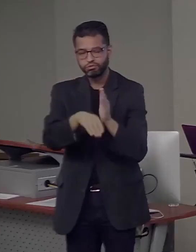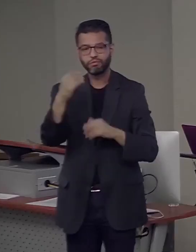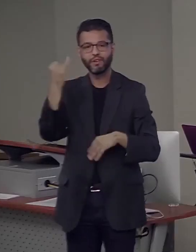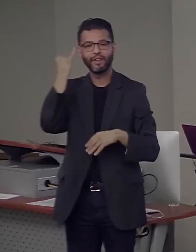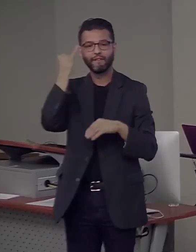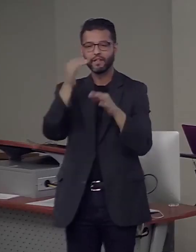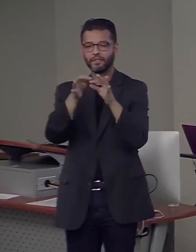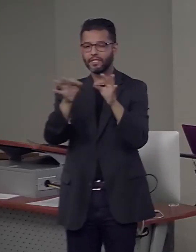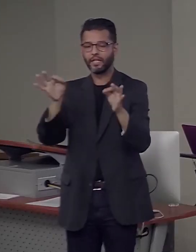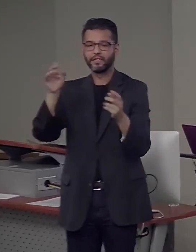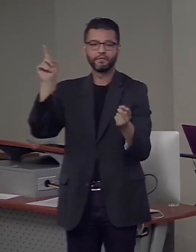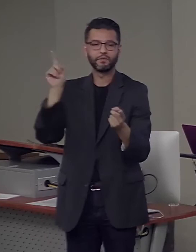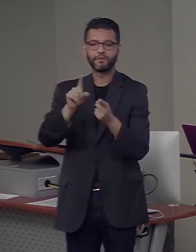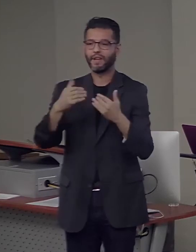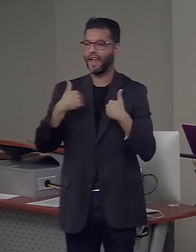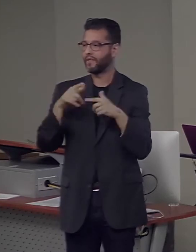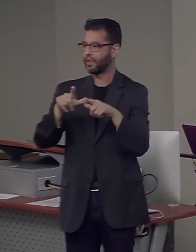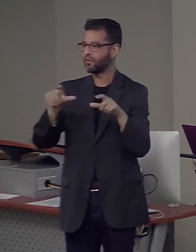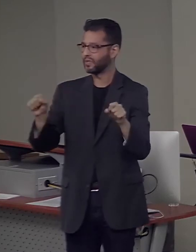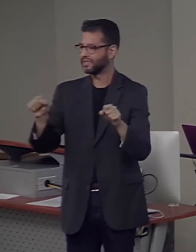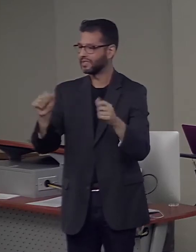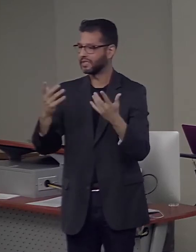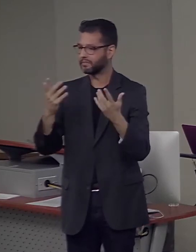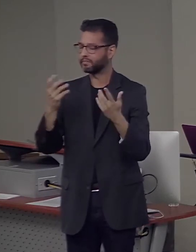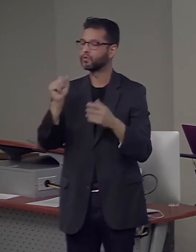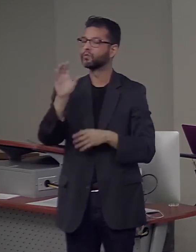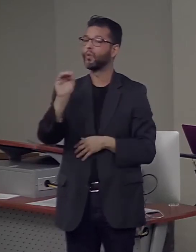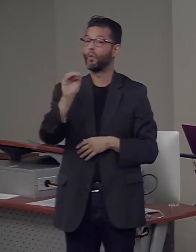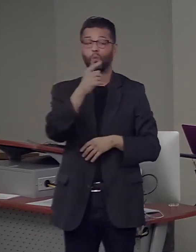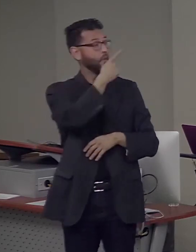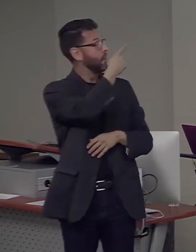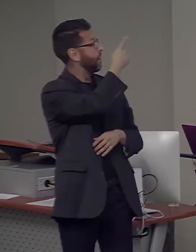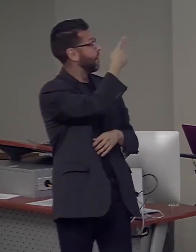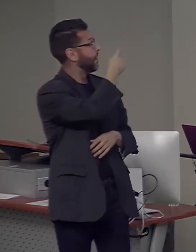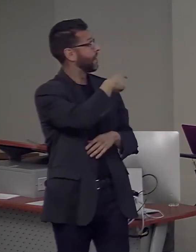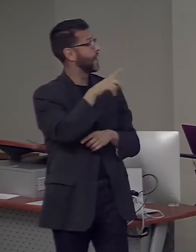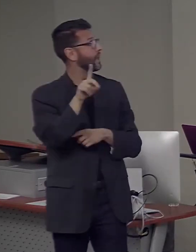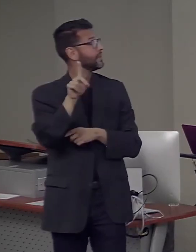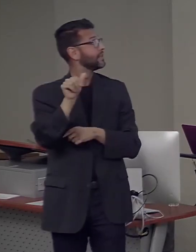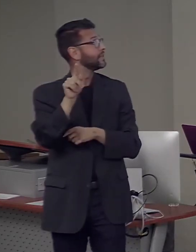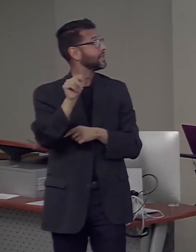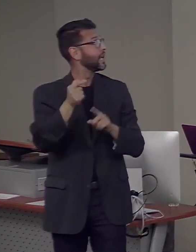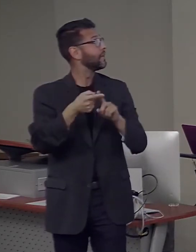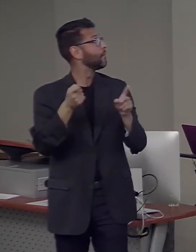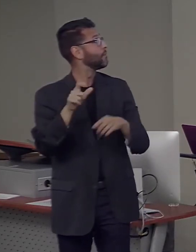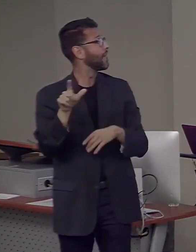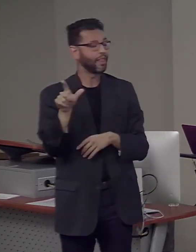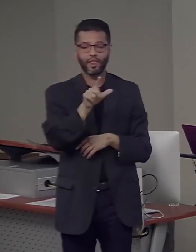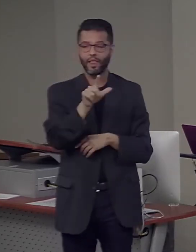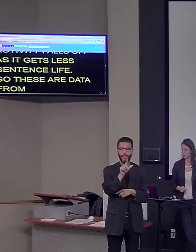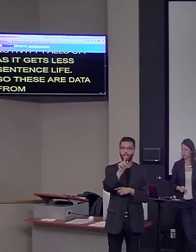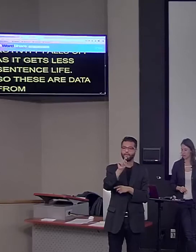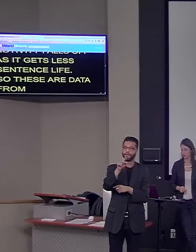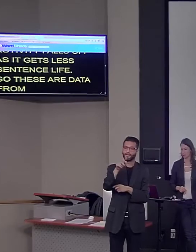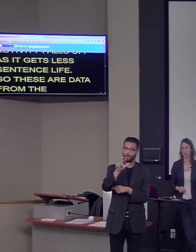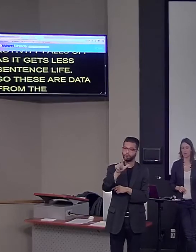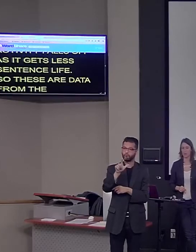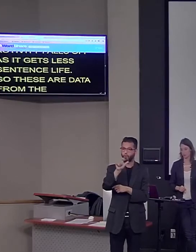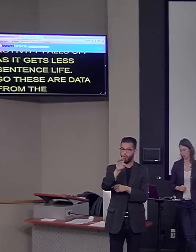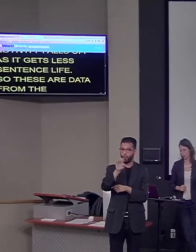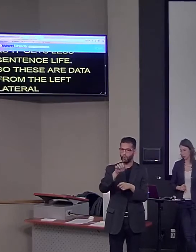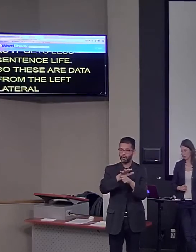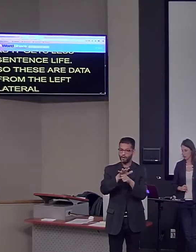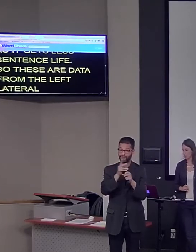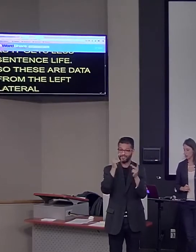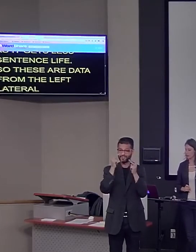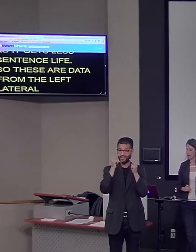as you reduce the linguistic information. So these are data from a left lateral temporal lobe area of sighted individuals,